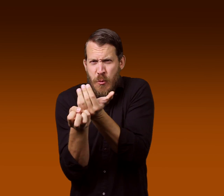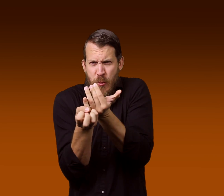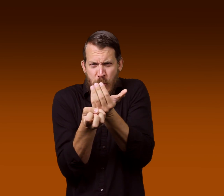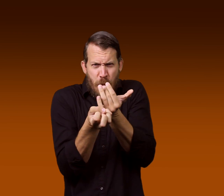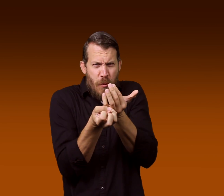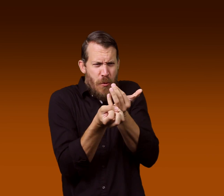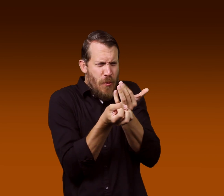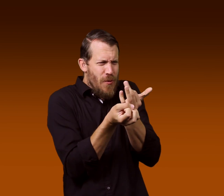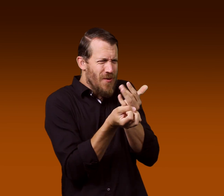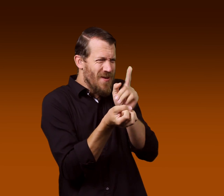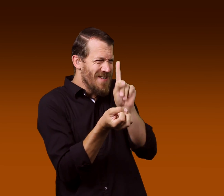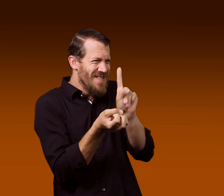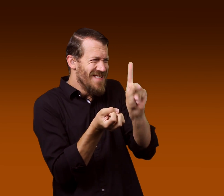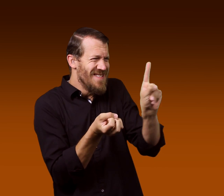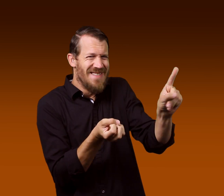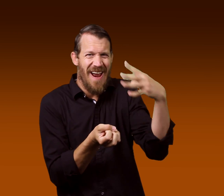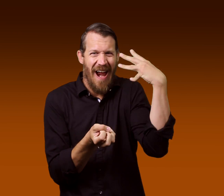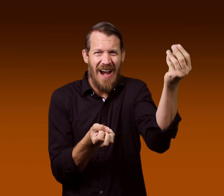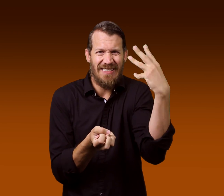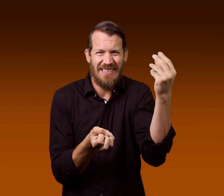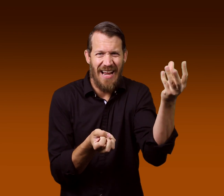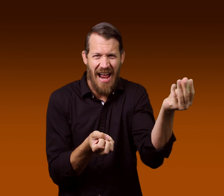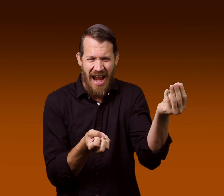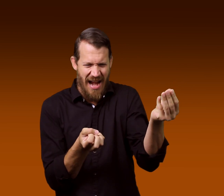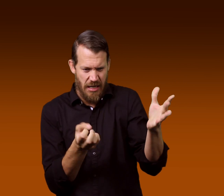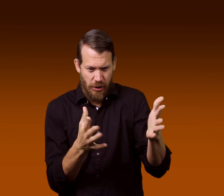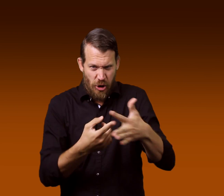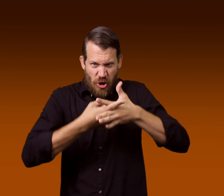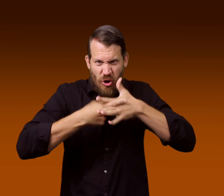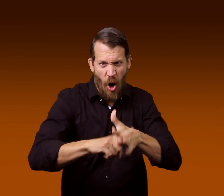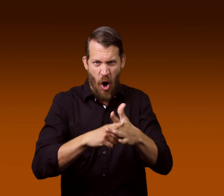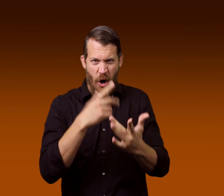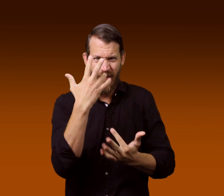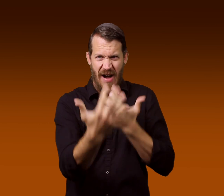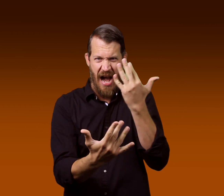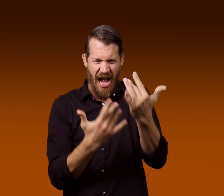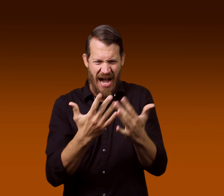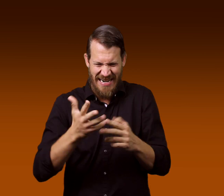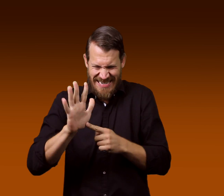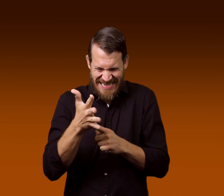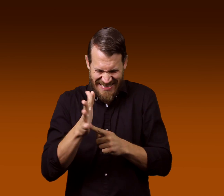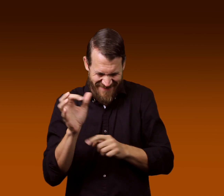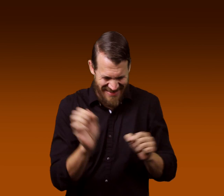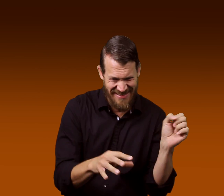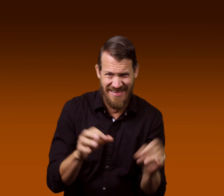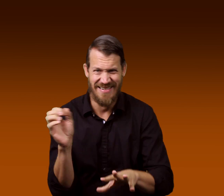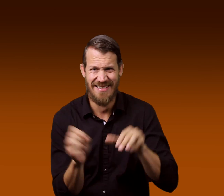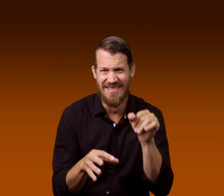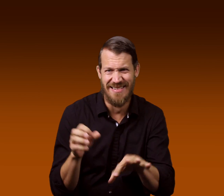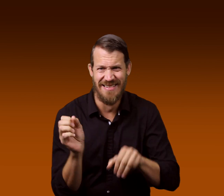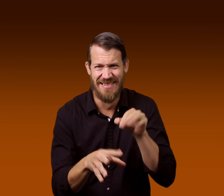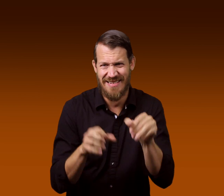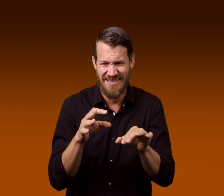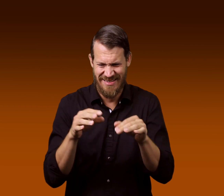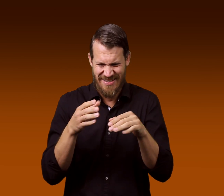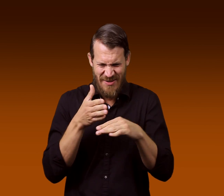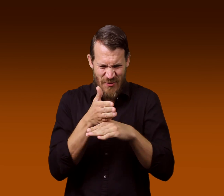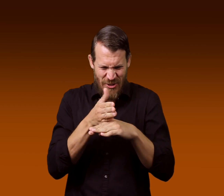Outside, she made a fire of leaves and twigs, then dropped a